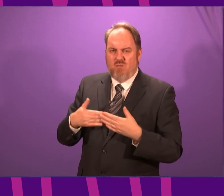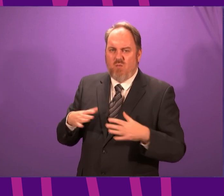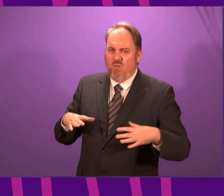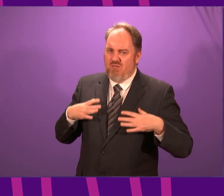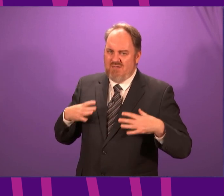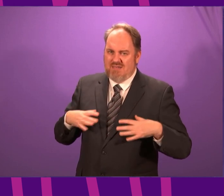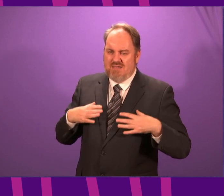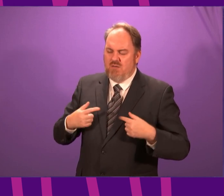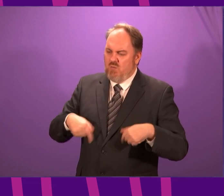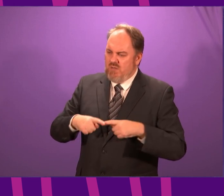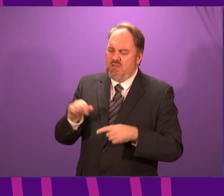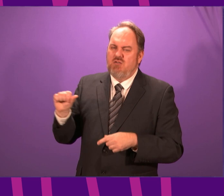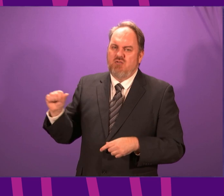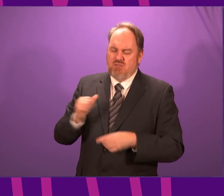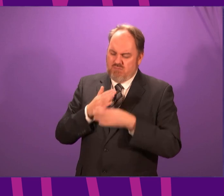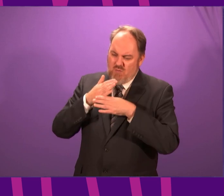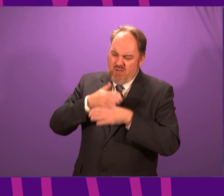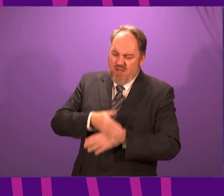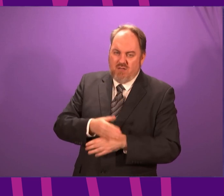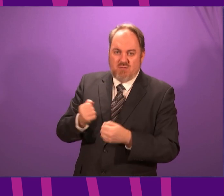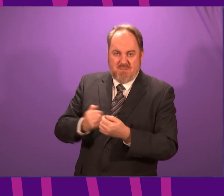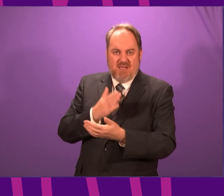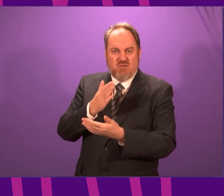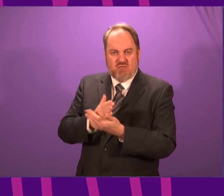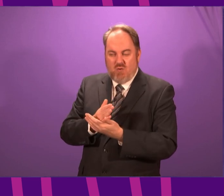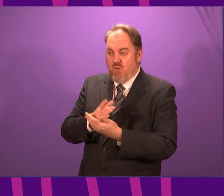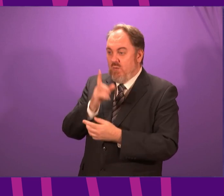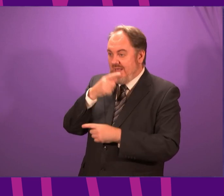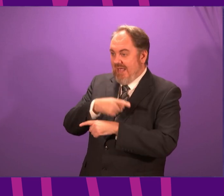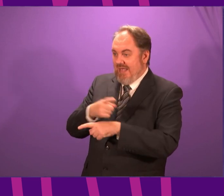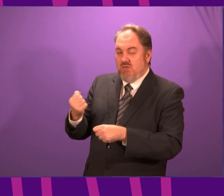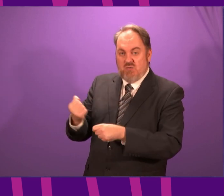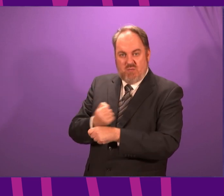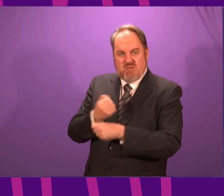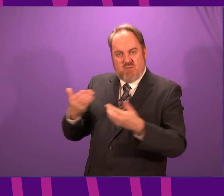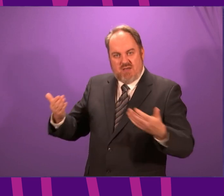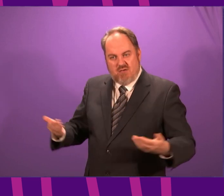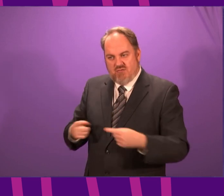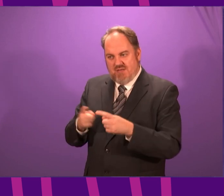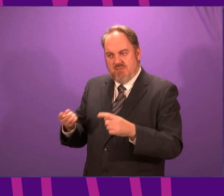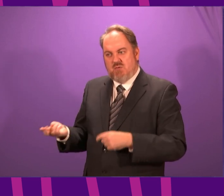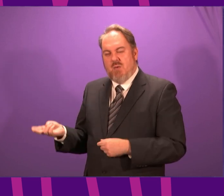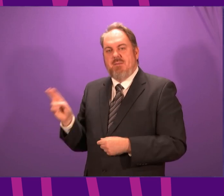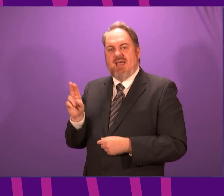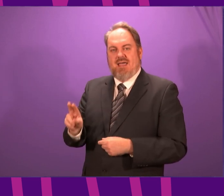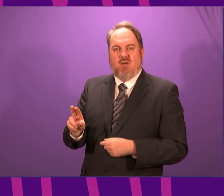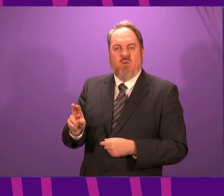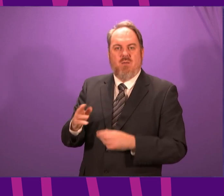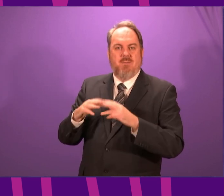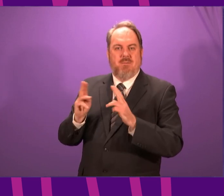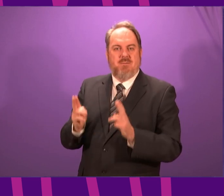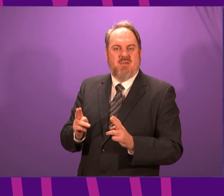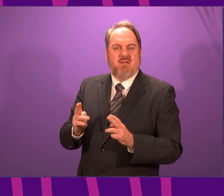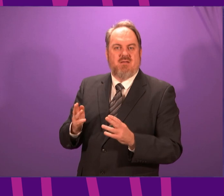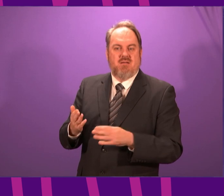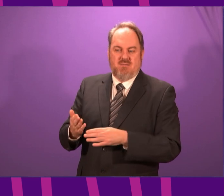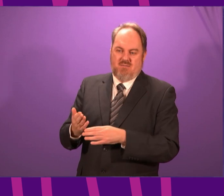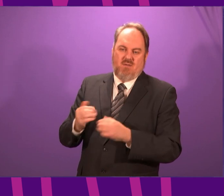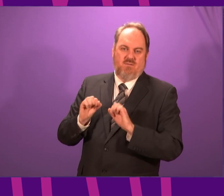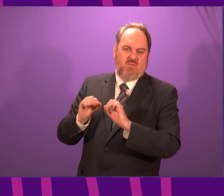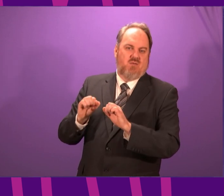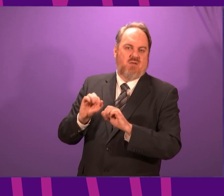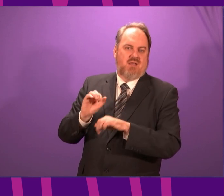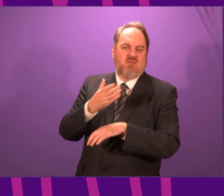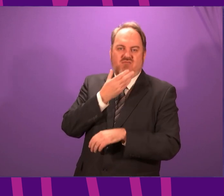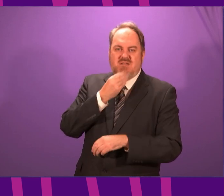done to make sure that this can happen, and we will work with the government to make sure that it does. Let me also